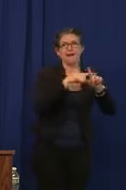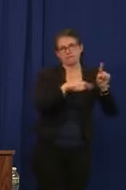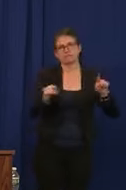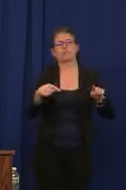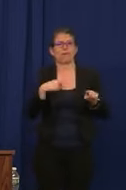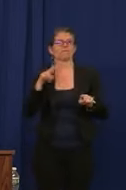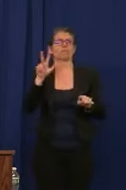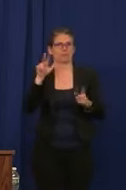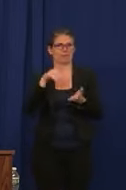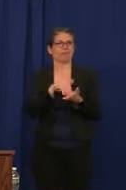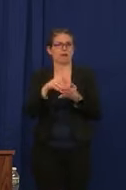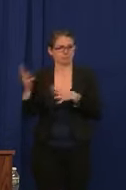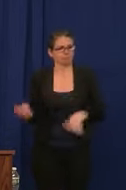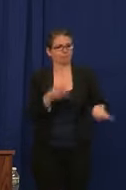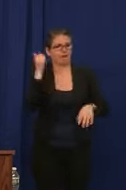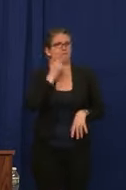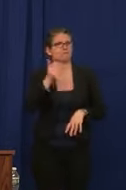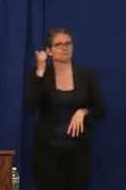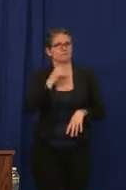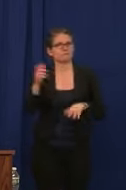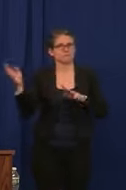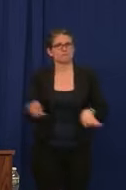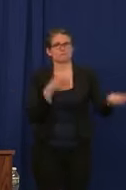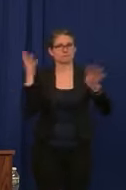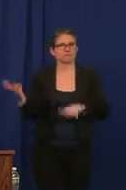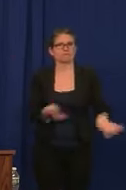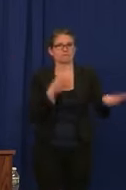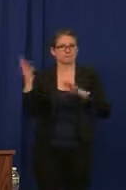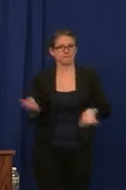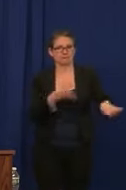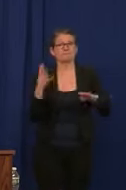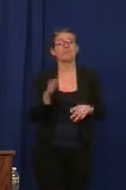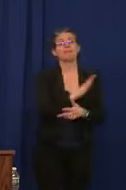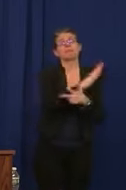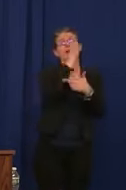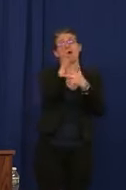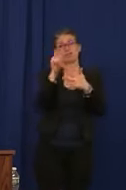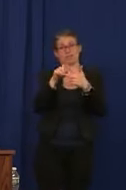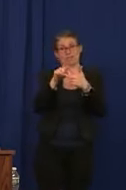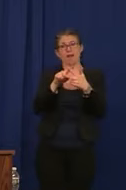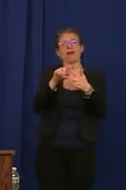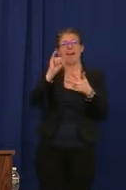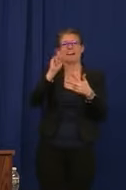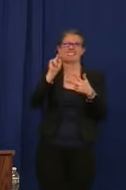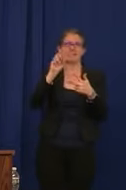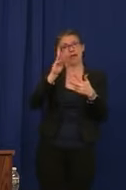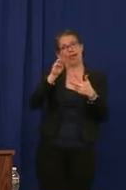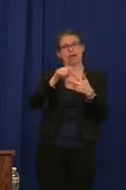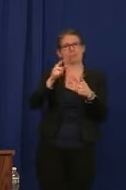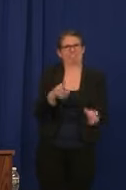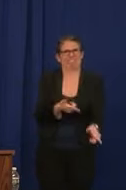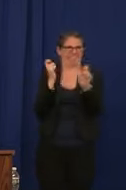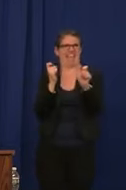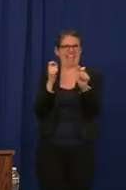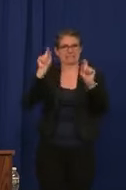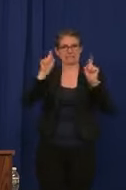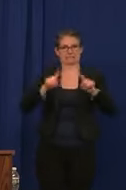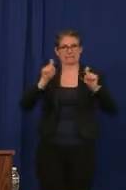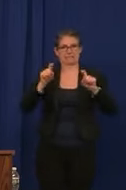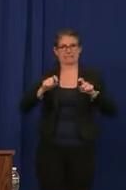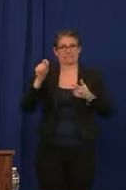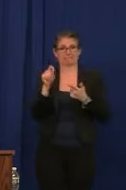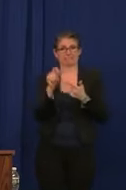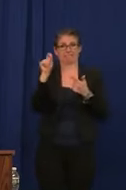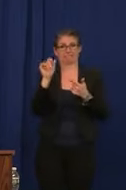is the rapid or point-of-care testing. As you're aware, Maine recently received 15 such machines from